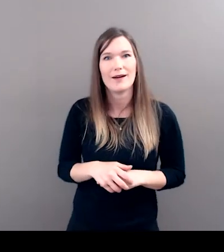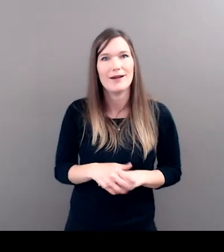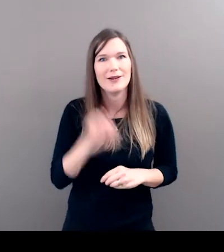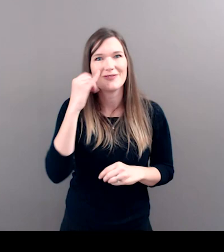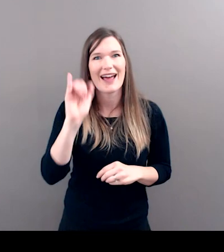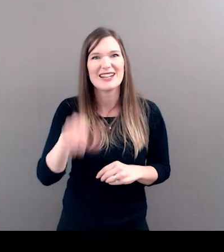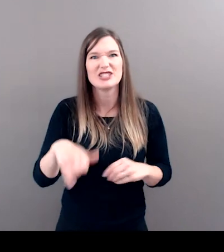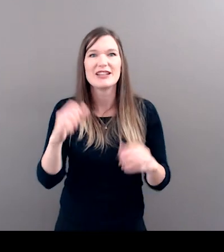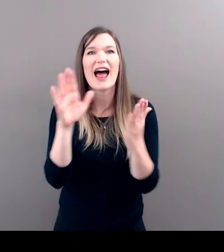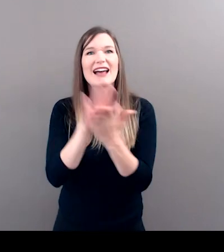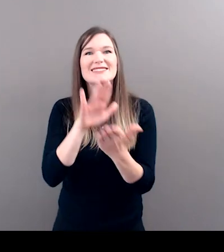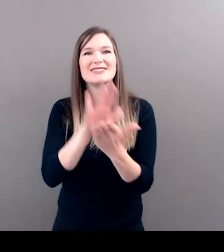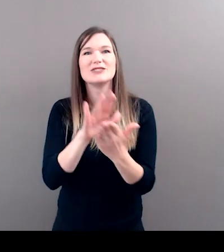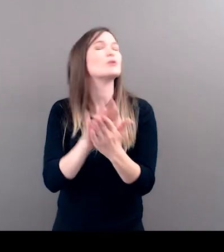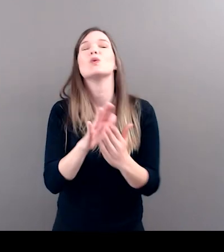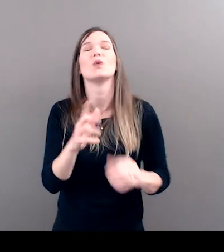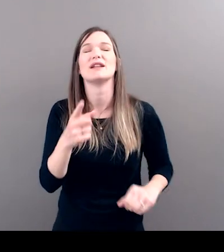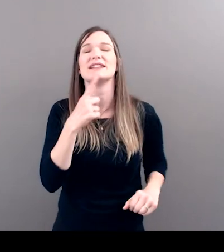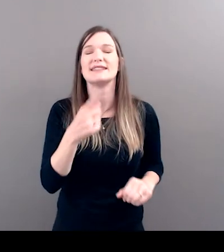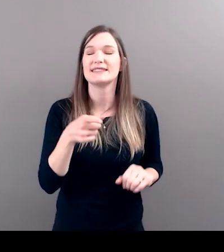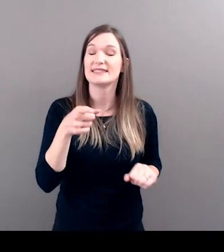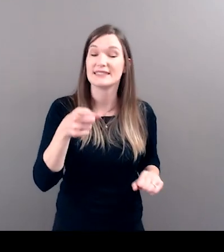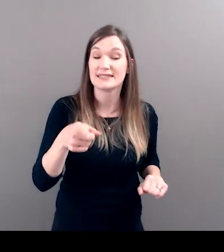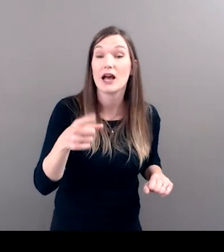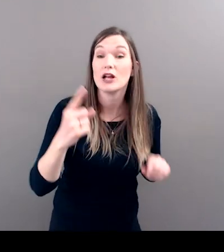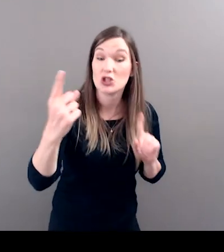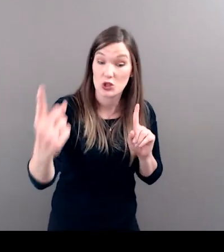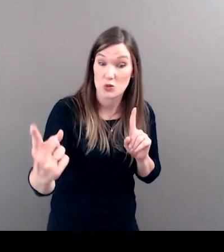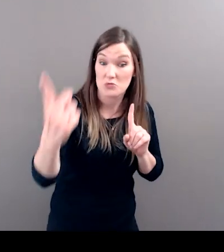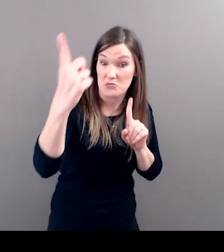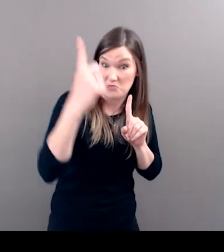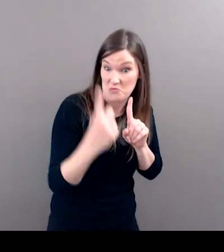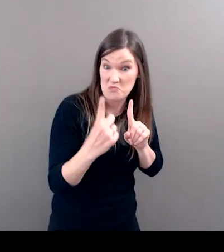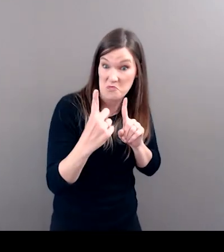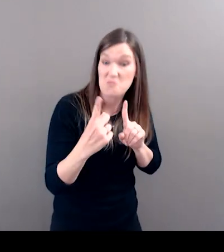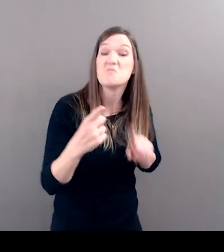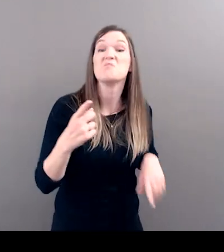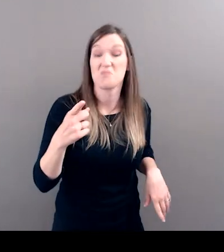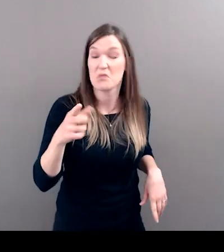step over that line and the birds are going to eat your flesh. That's what he said.